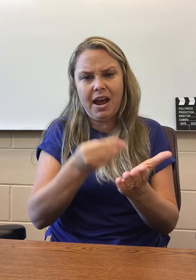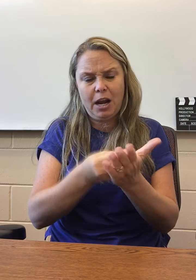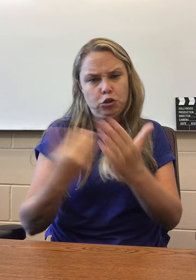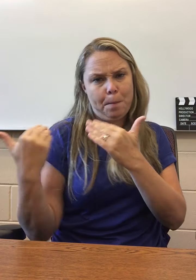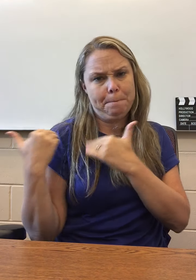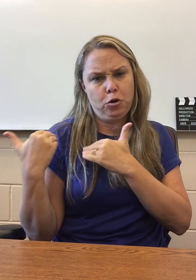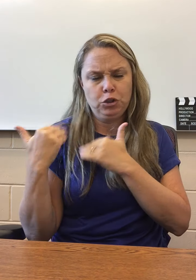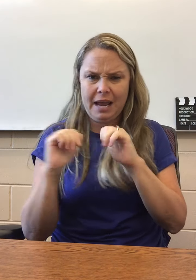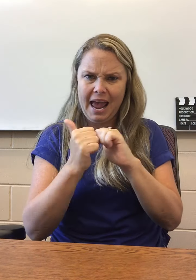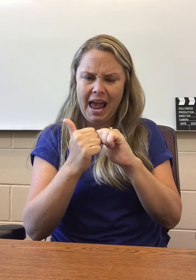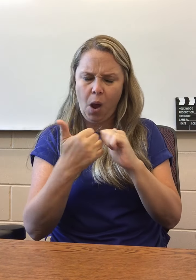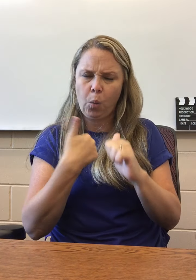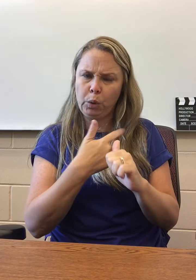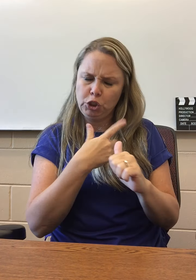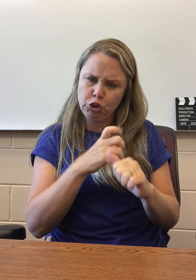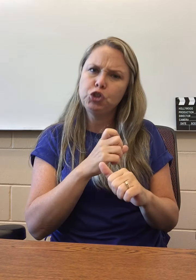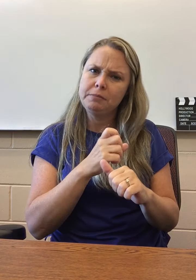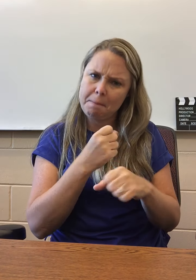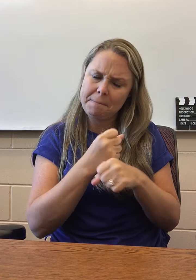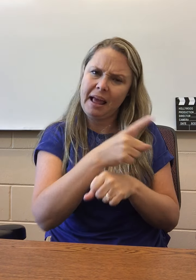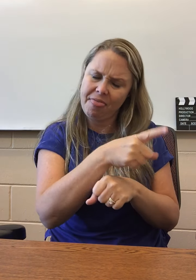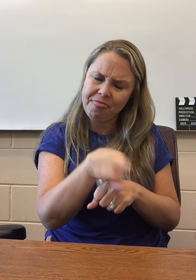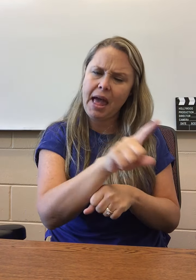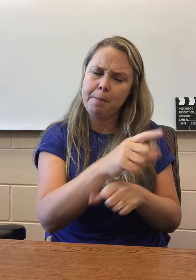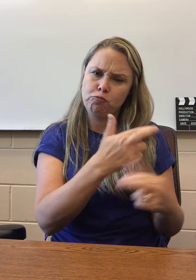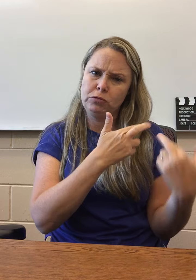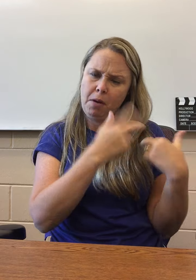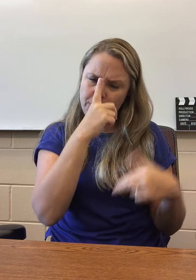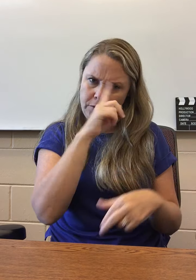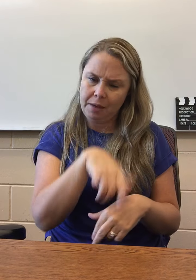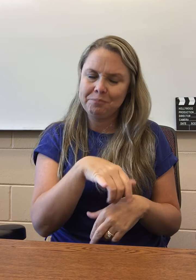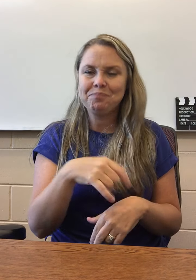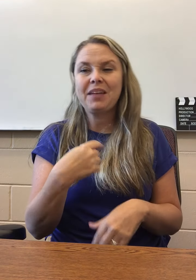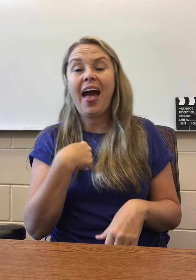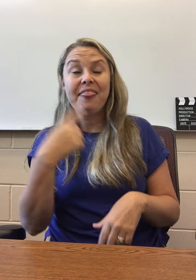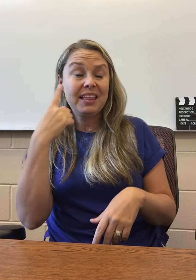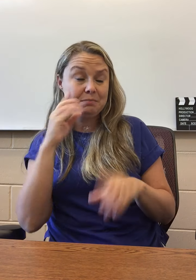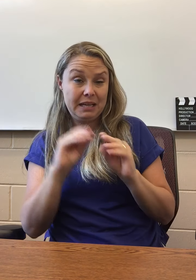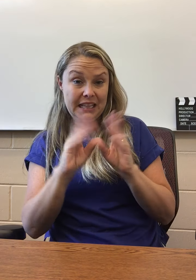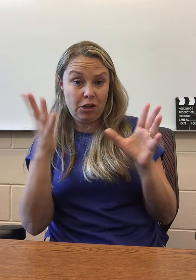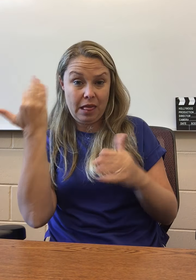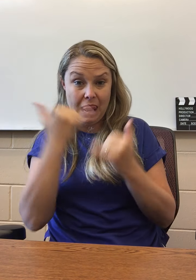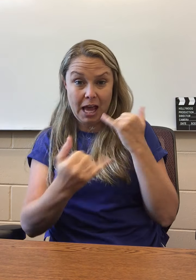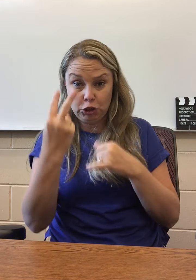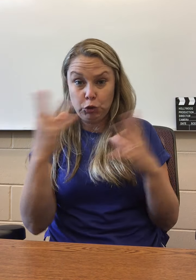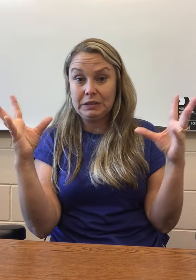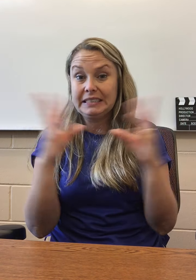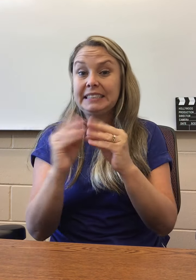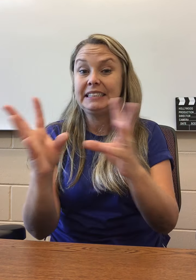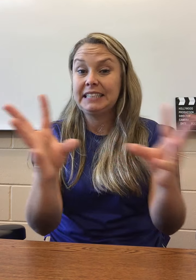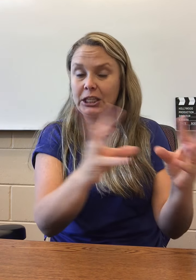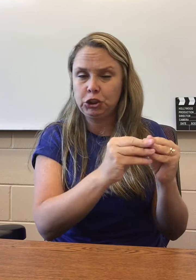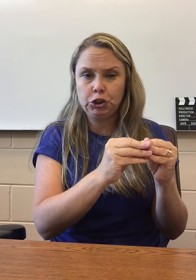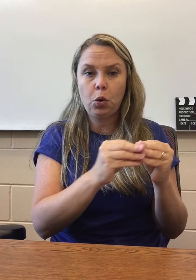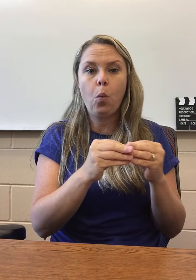hold state leaders accountable i think it's been clear over the last few sessions that while the